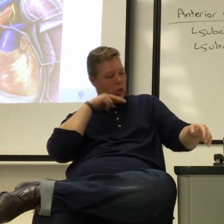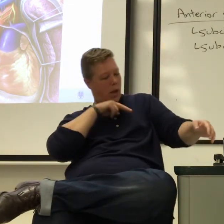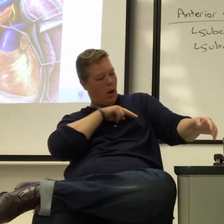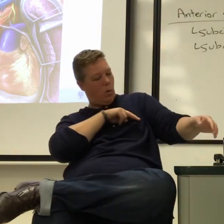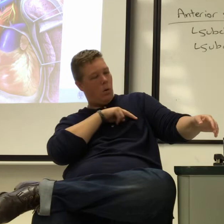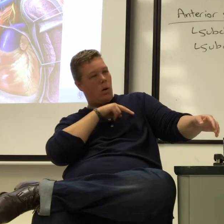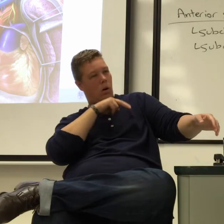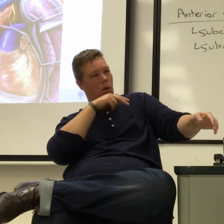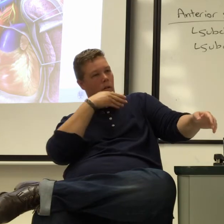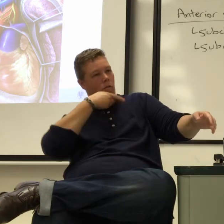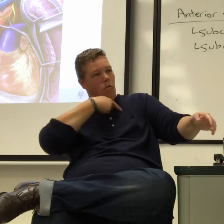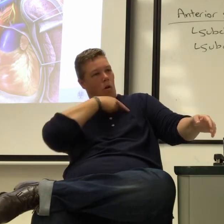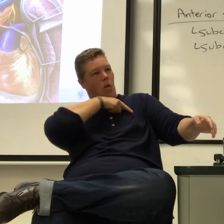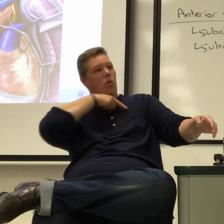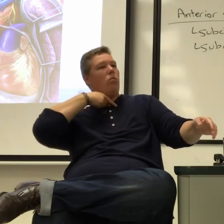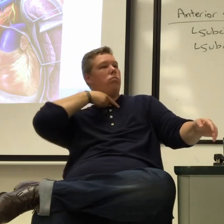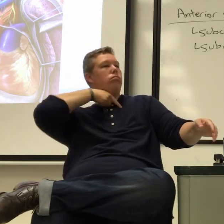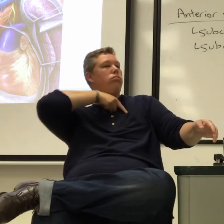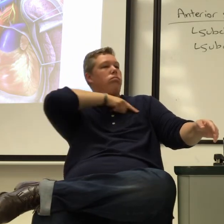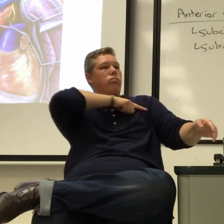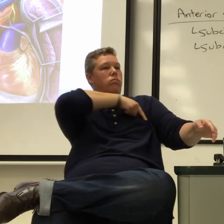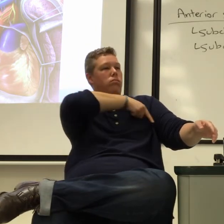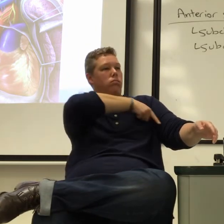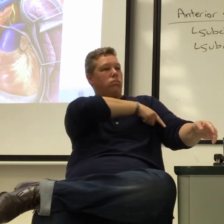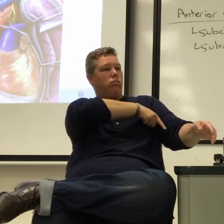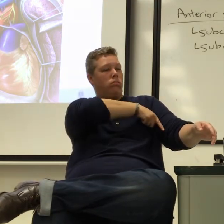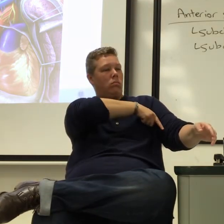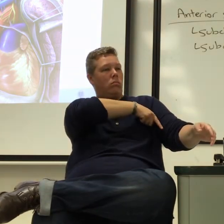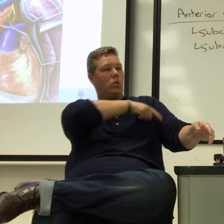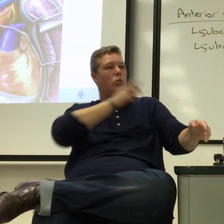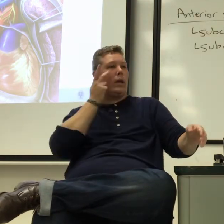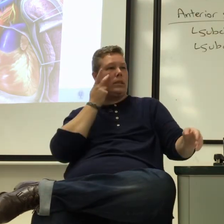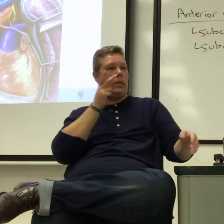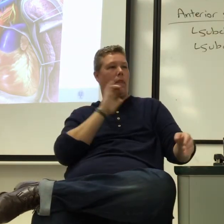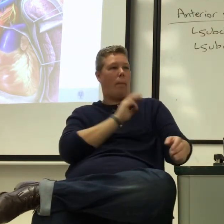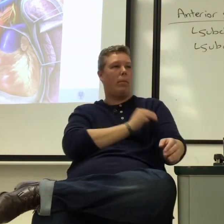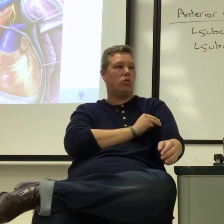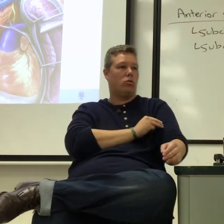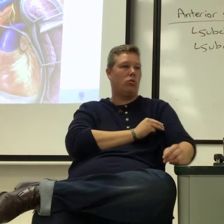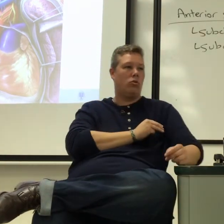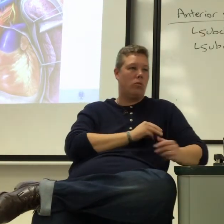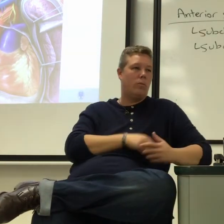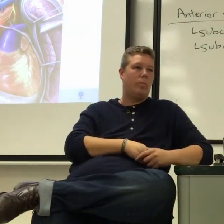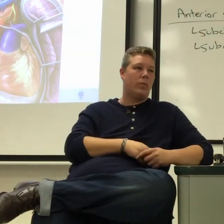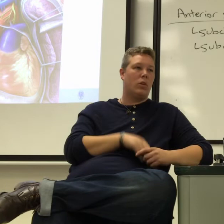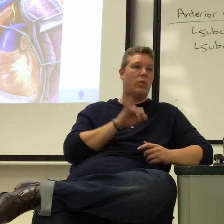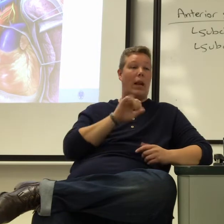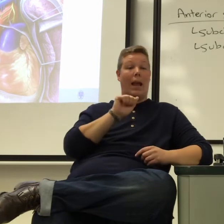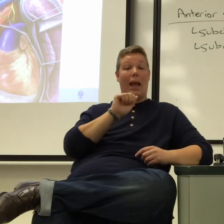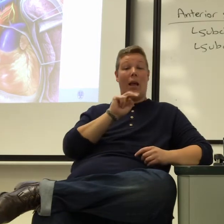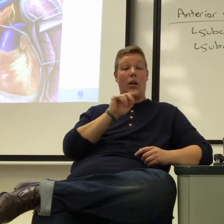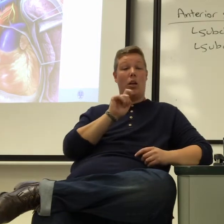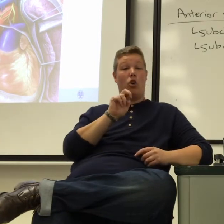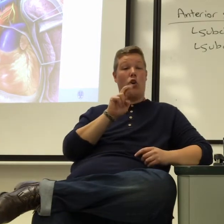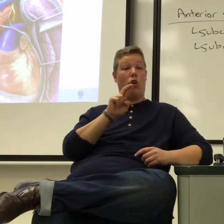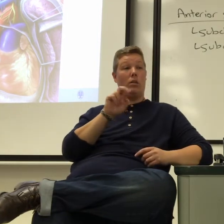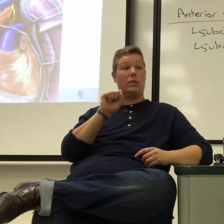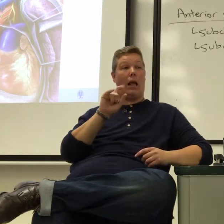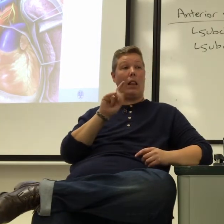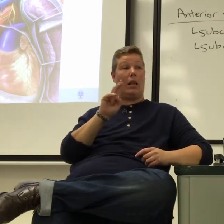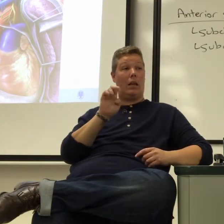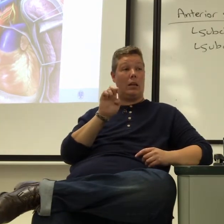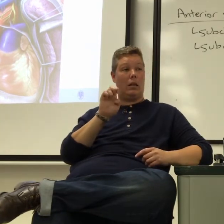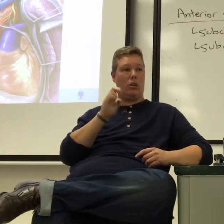armpit and I could follow the artery all the way till I see that muscle, okay? So the anterior scalene is shown